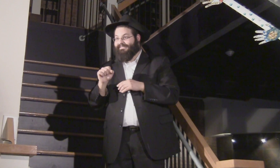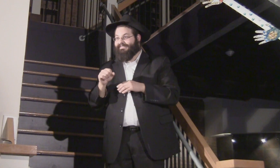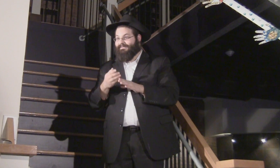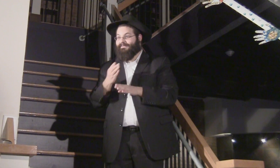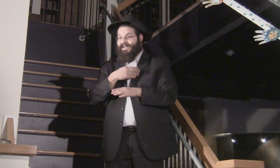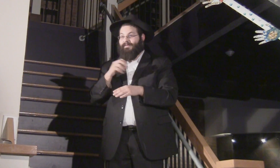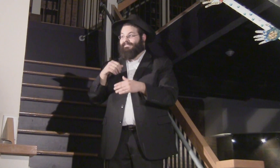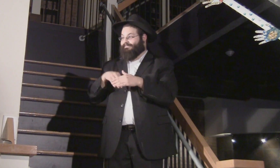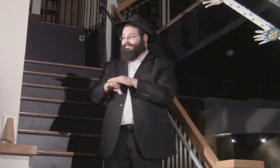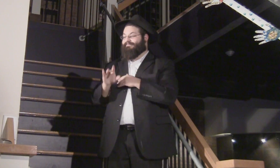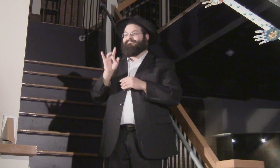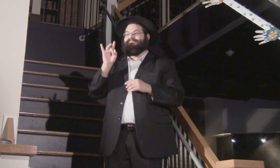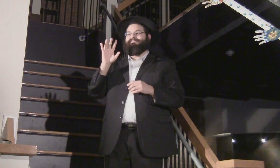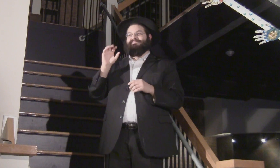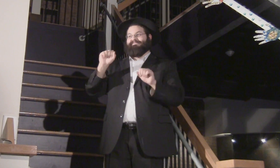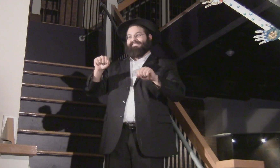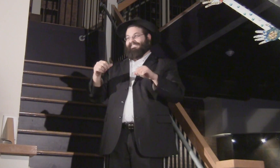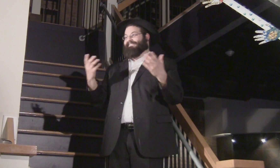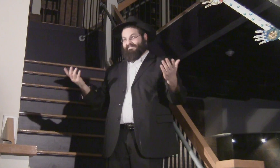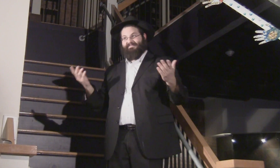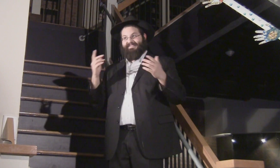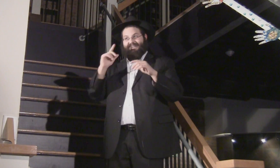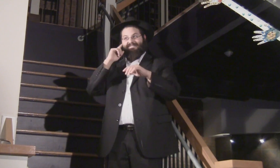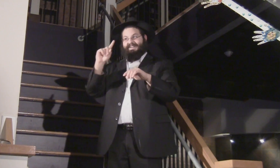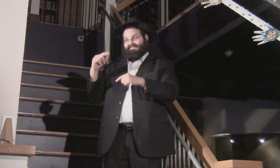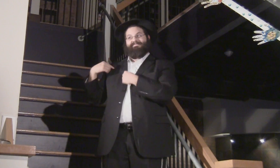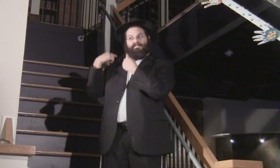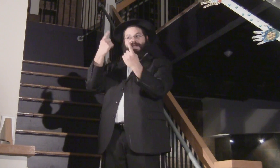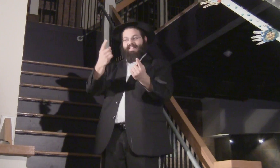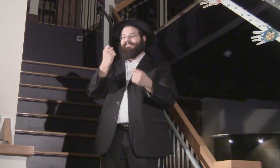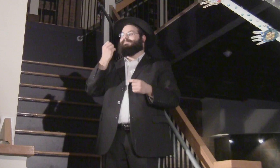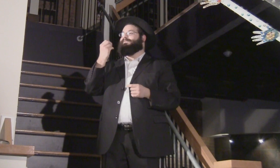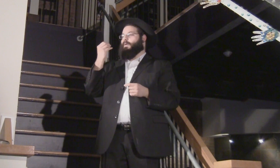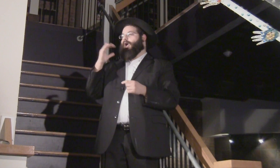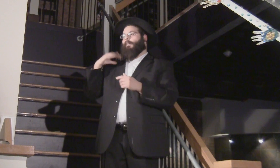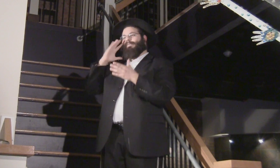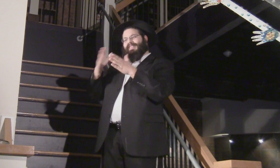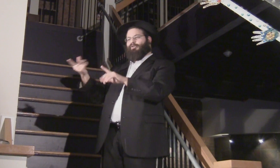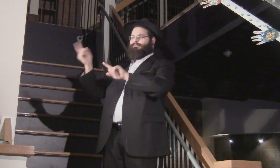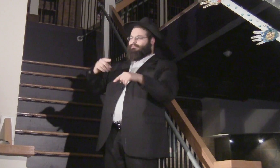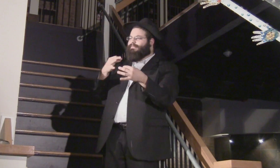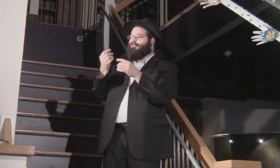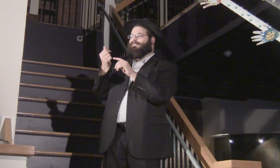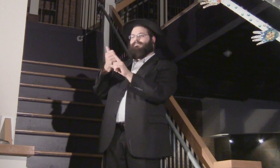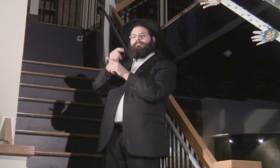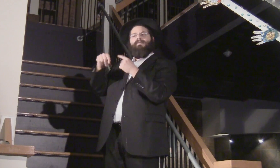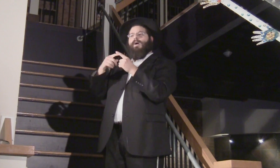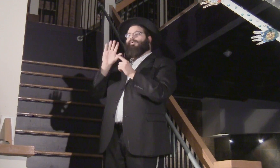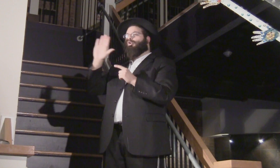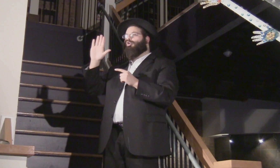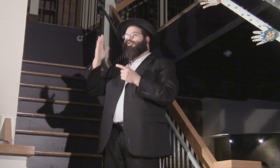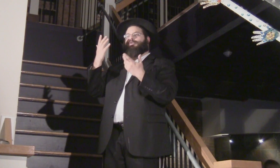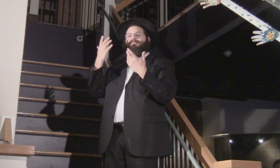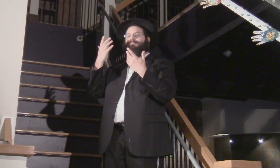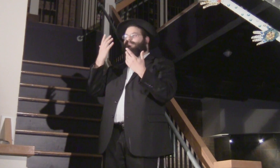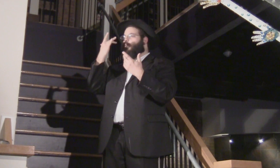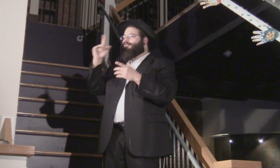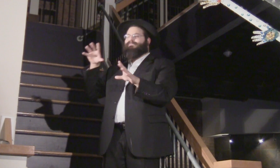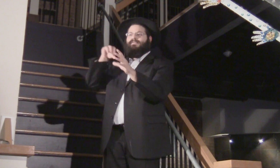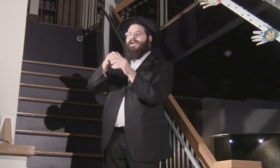right? Yeah, before I was born. Whew, yes, a long time. So really, she's going to describe a little bit